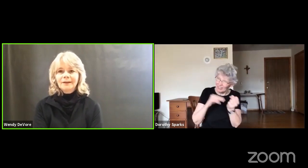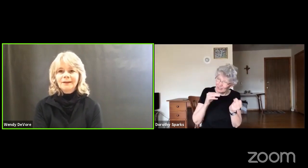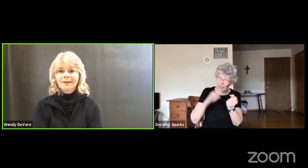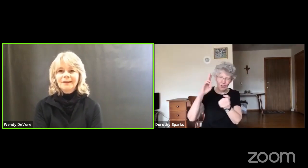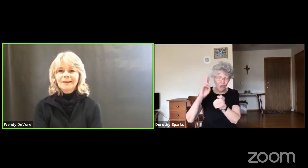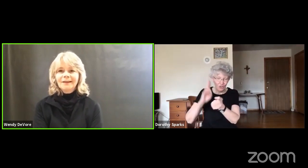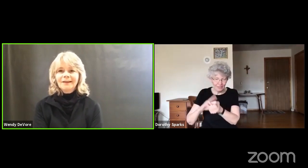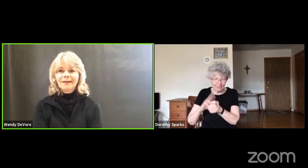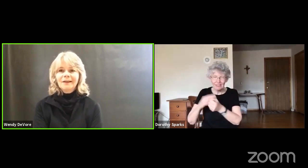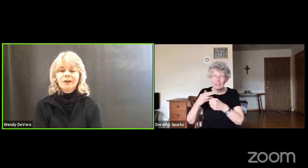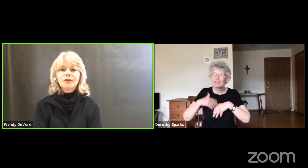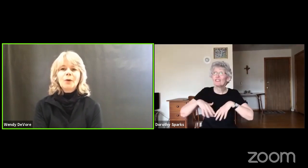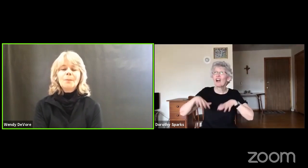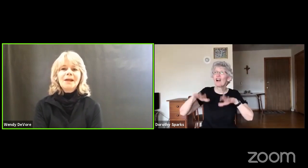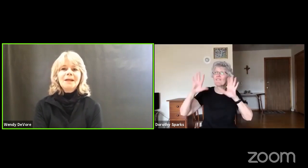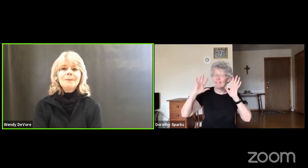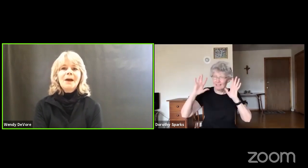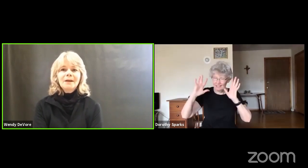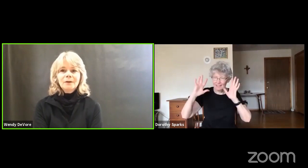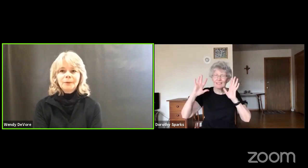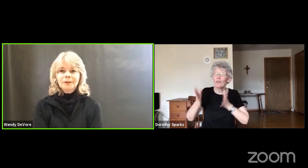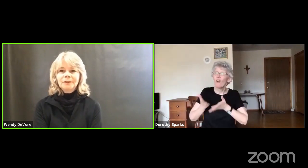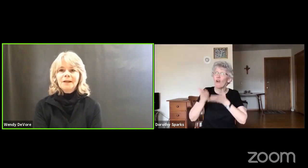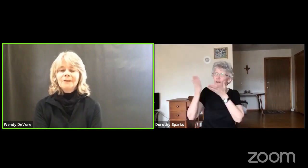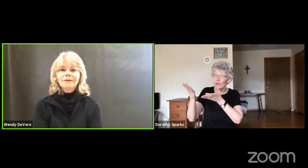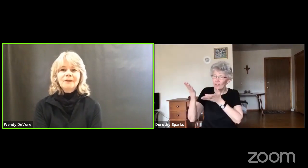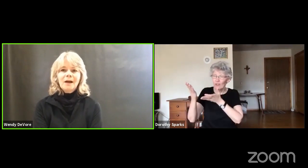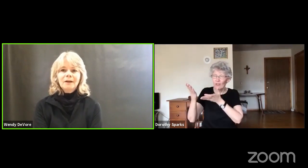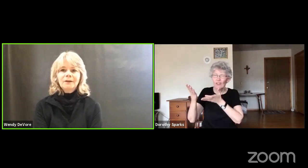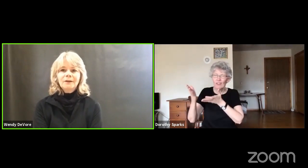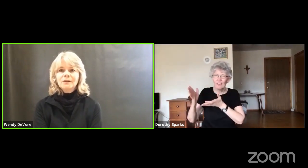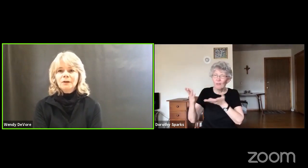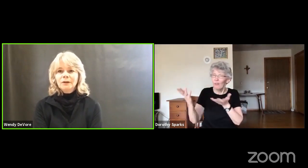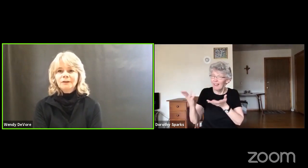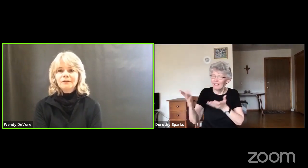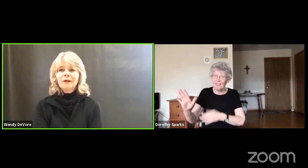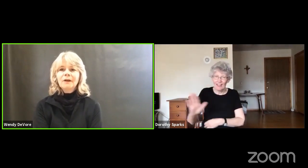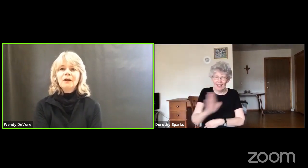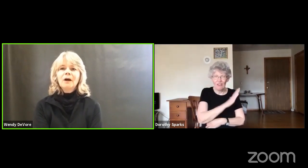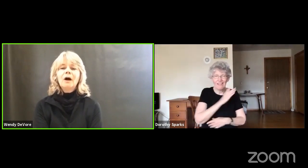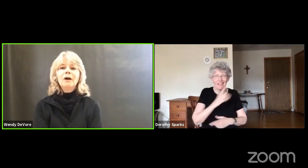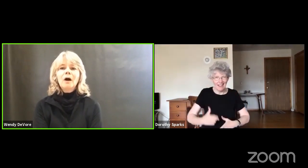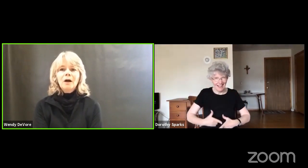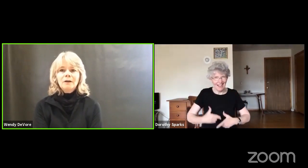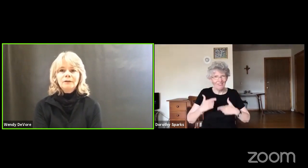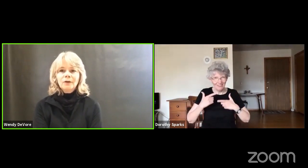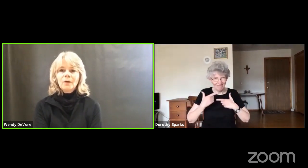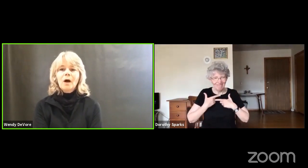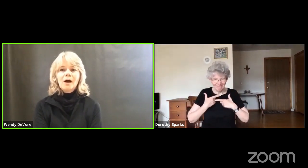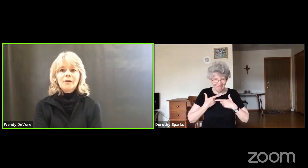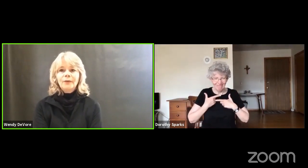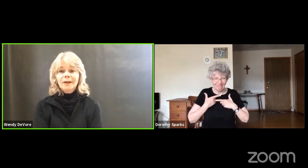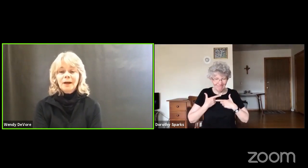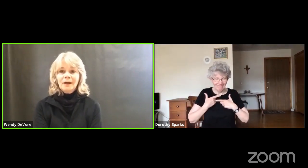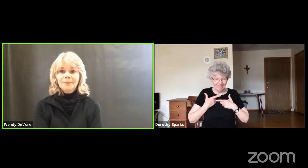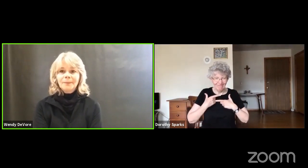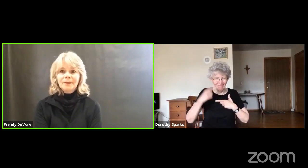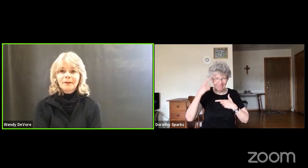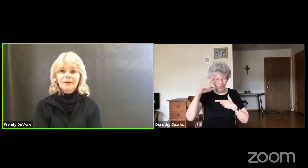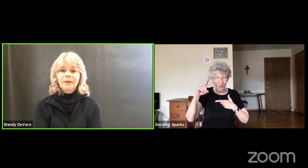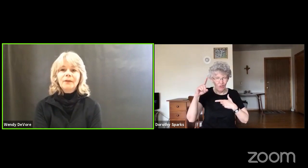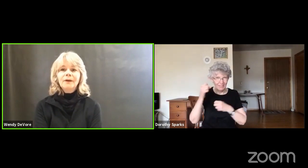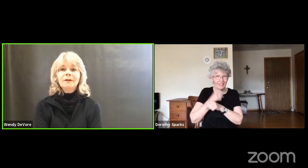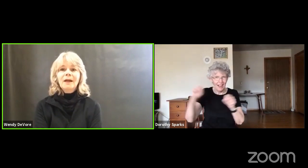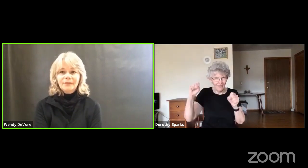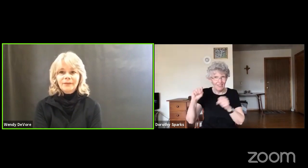heart. So many medical personnel, doctors and nurses are also offering up